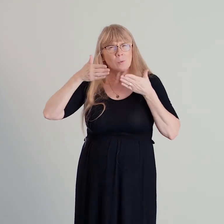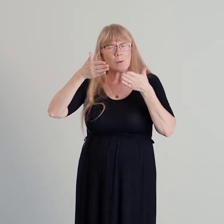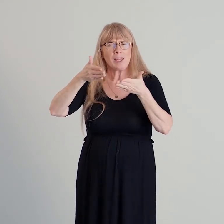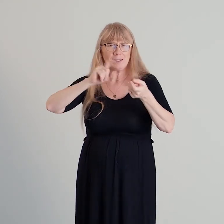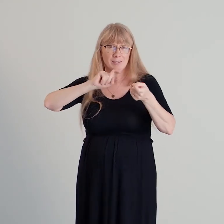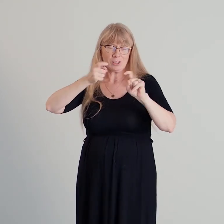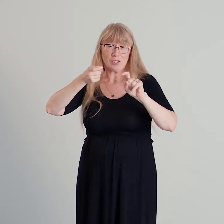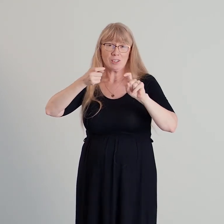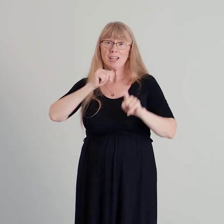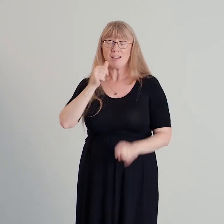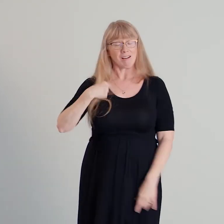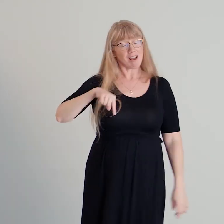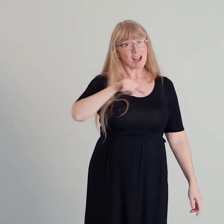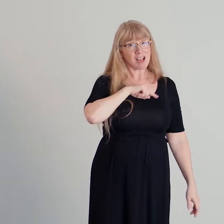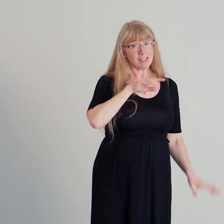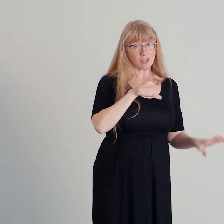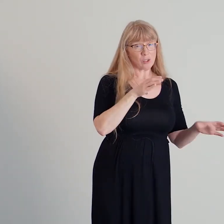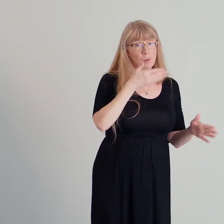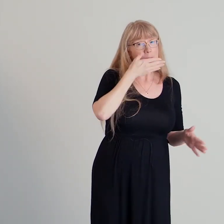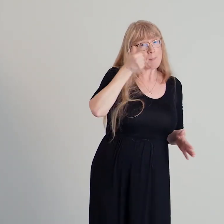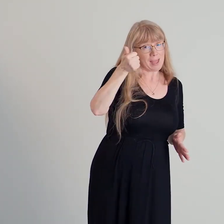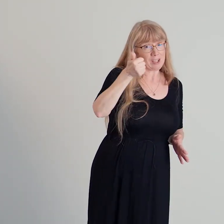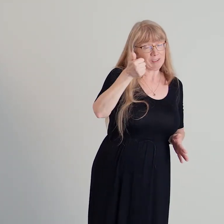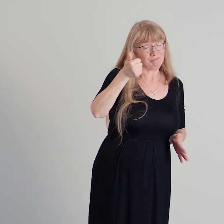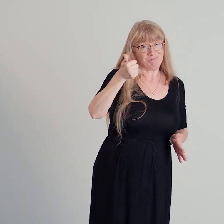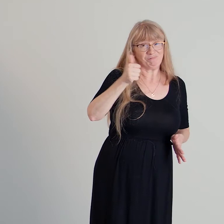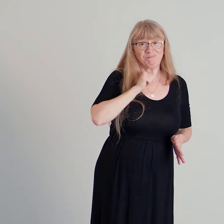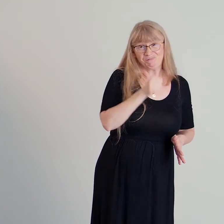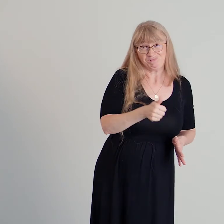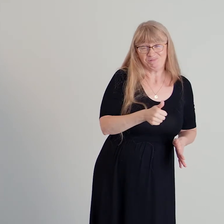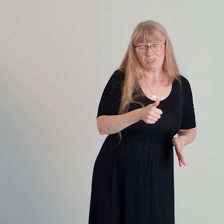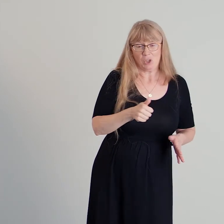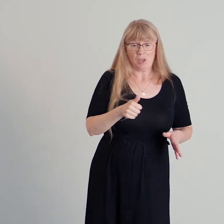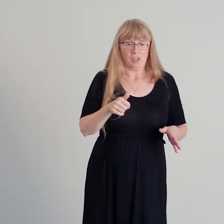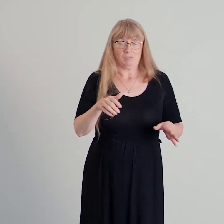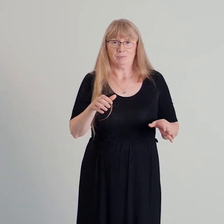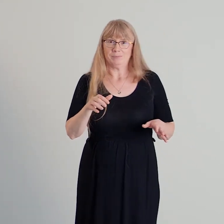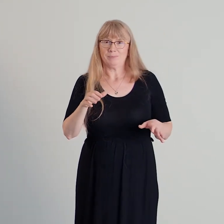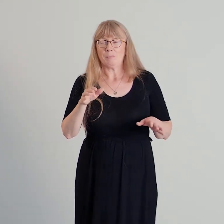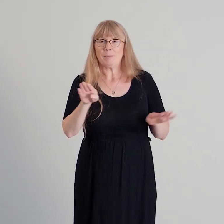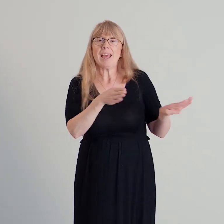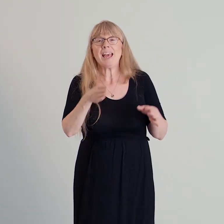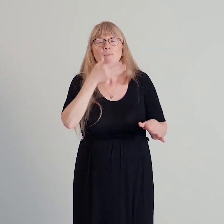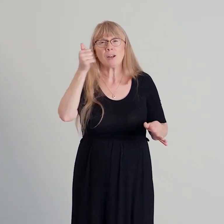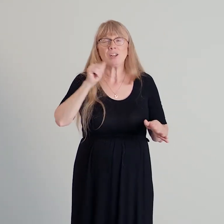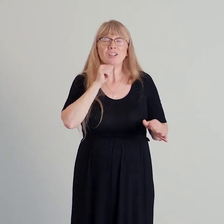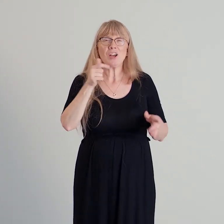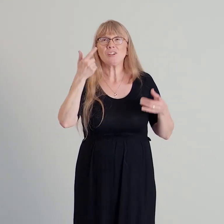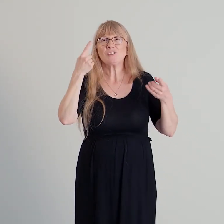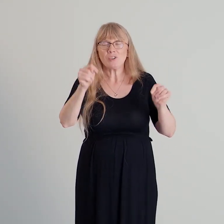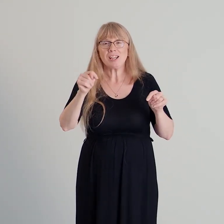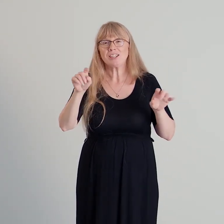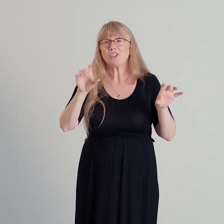is not by us trying to do better, by us trying to perform better, for us trying to change our